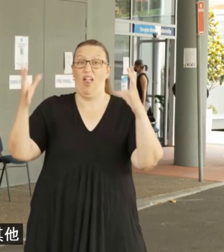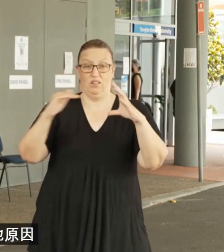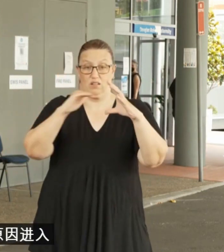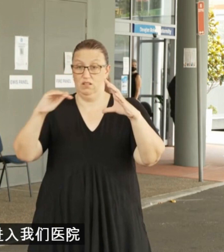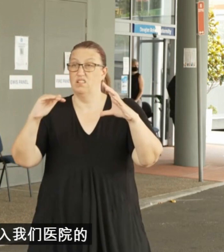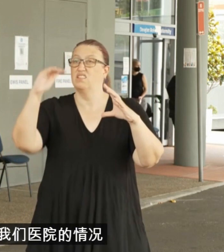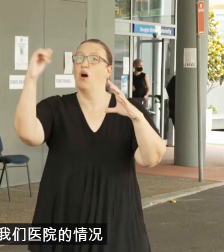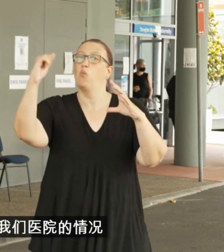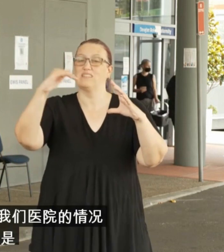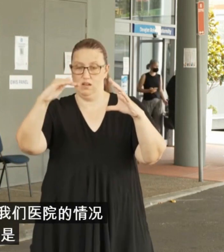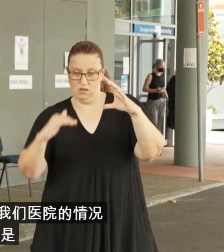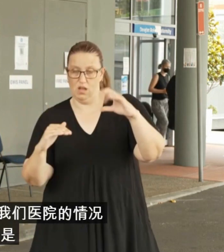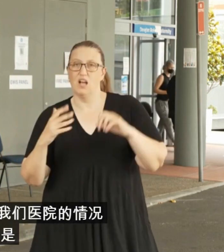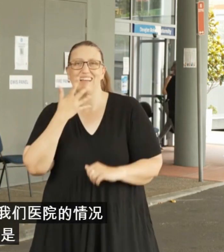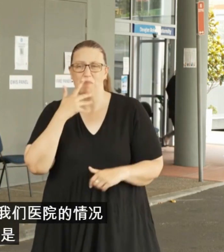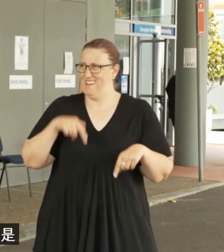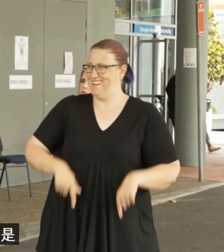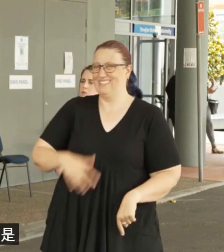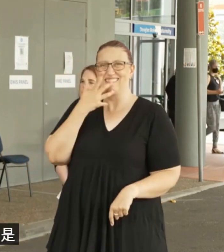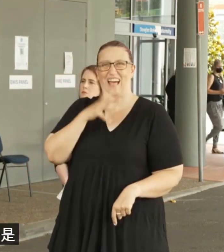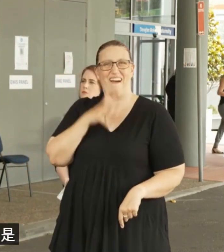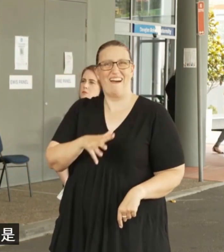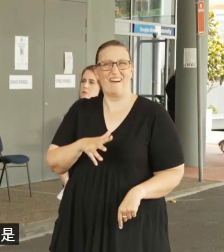for a variety of other reasons other than just the